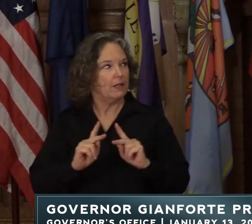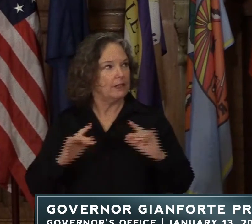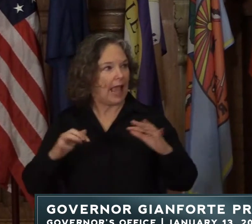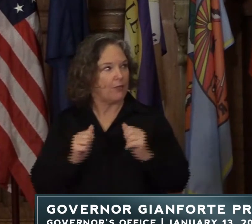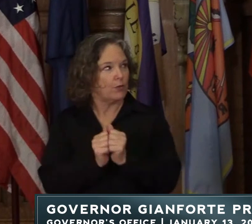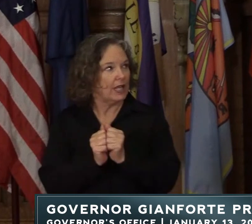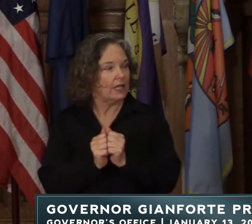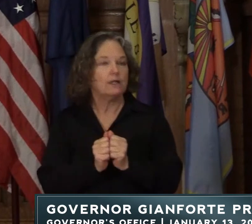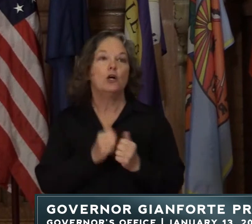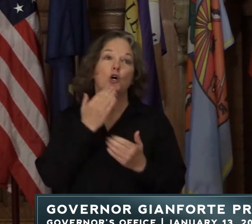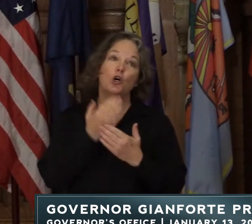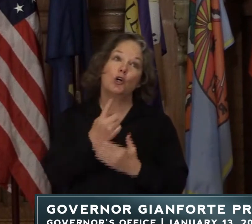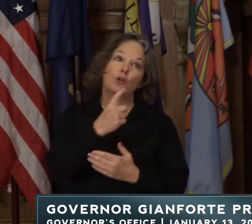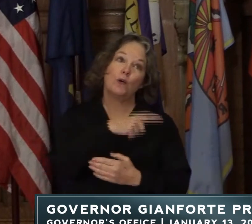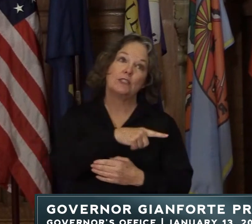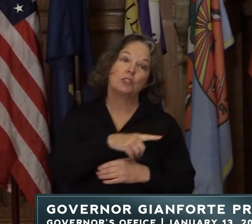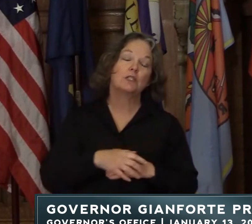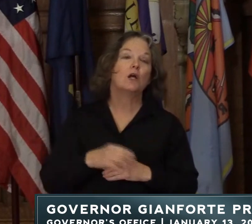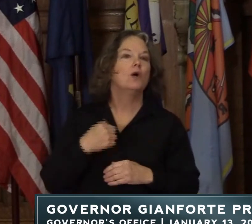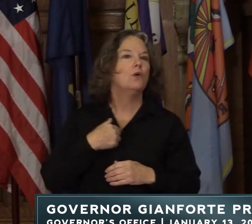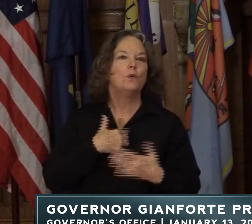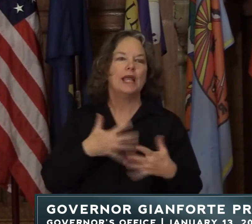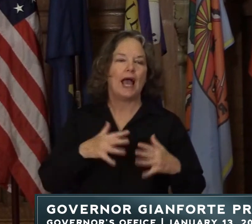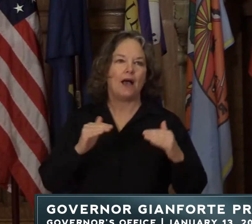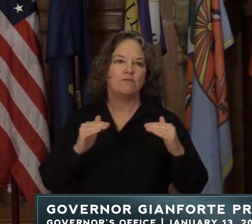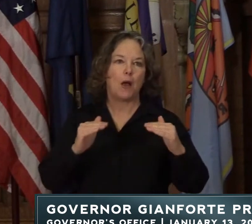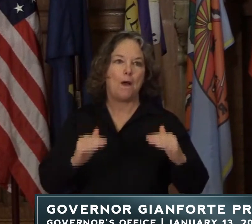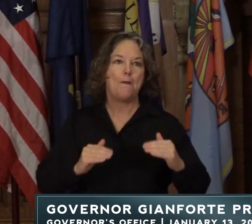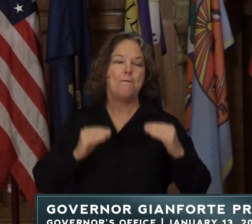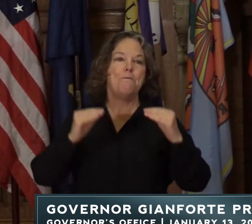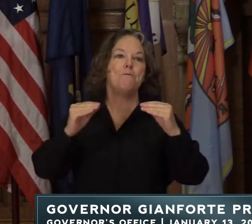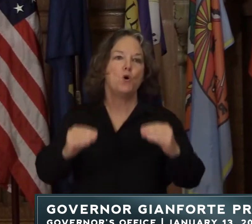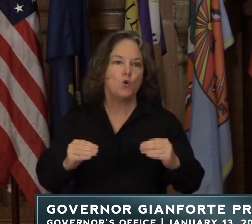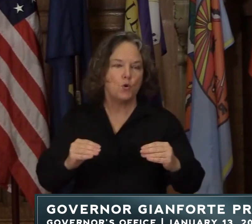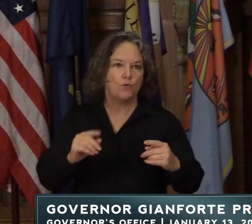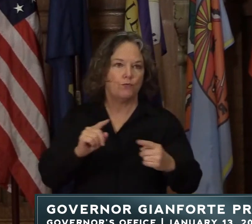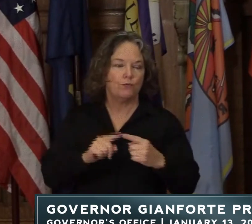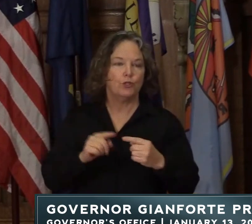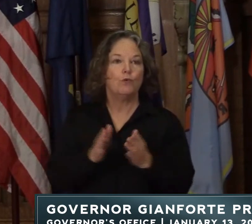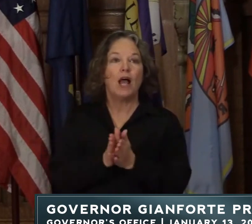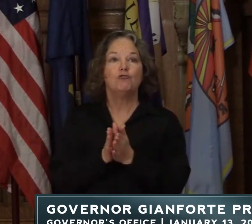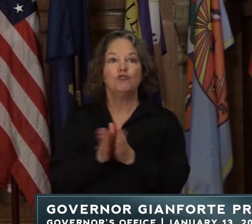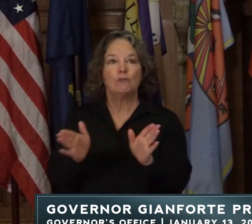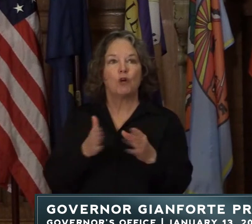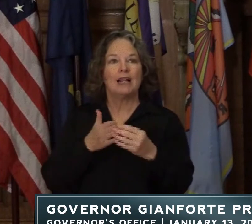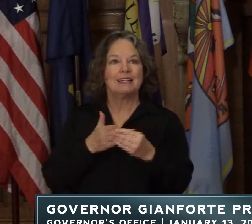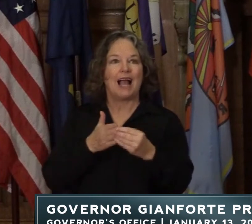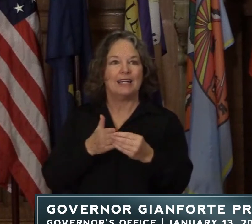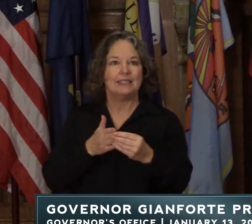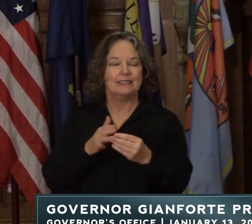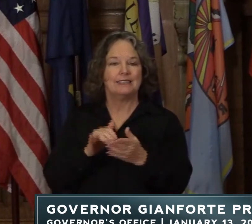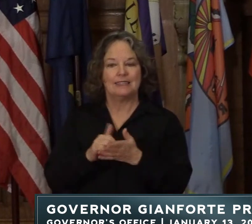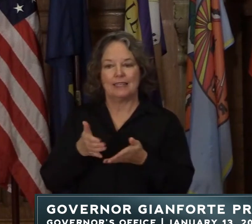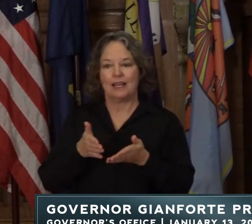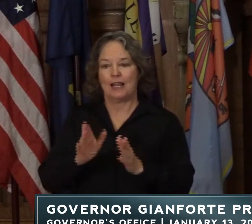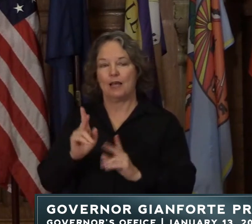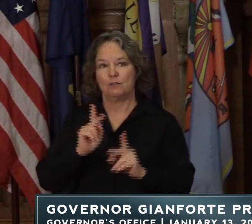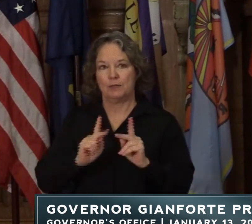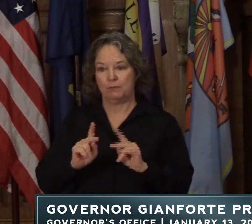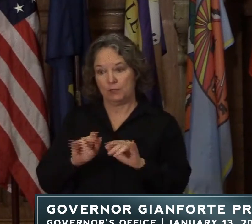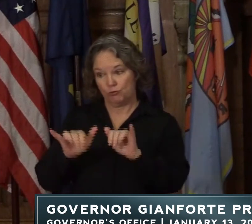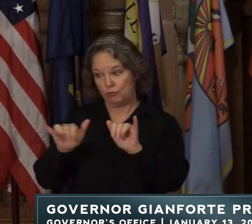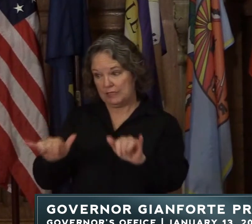Jonathan, it's a good question. We have moved to general guidance that allows people to stay